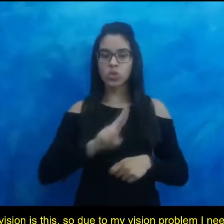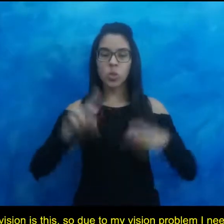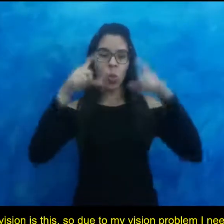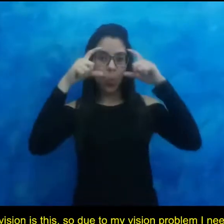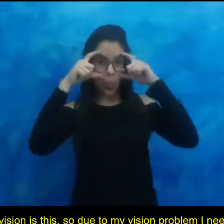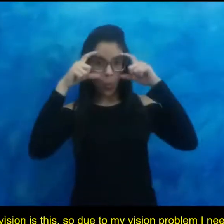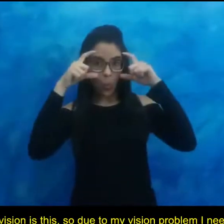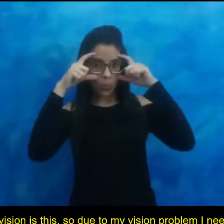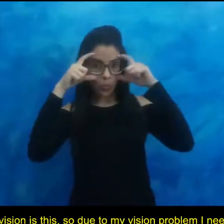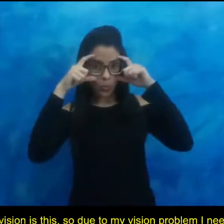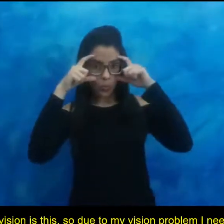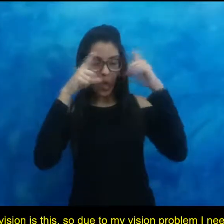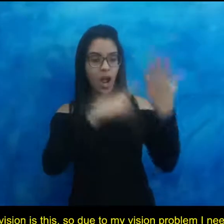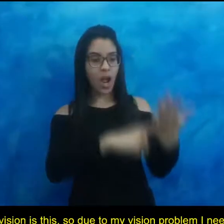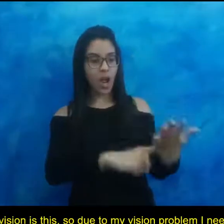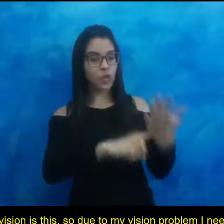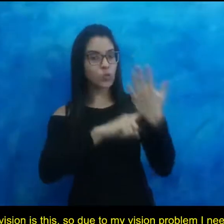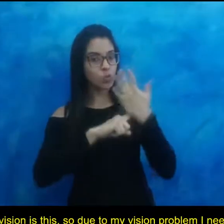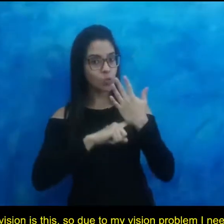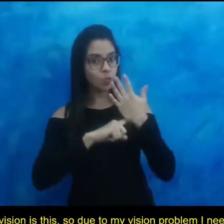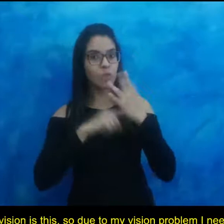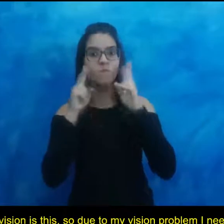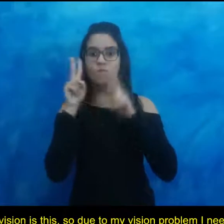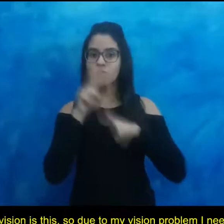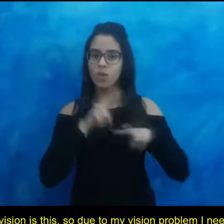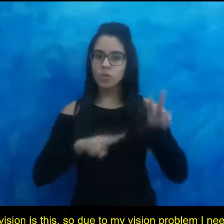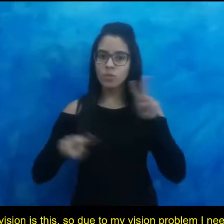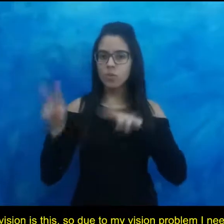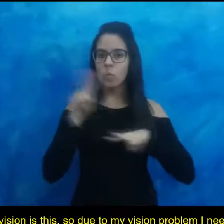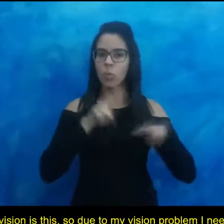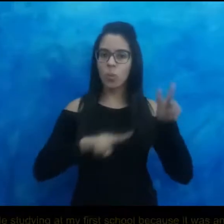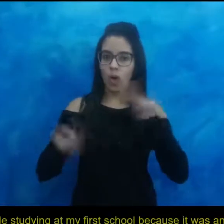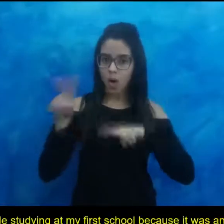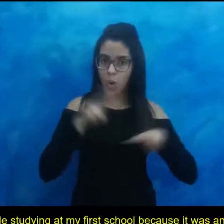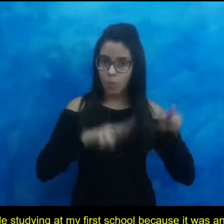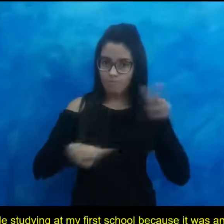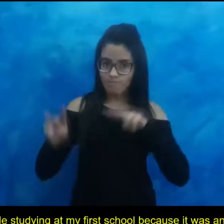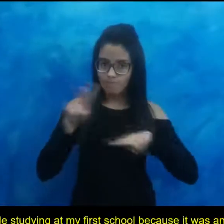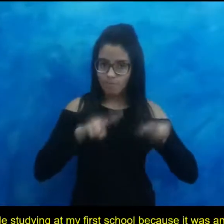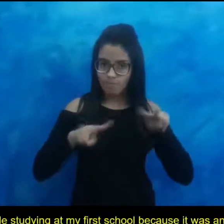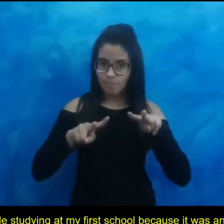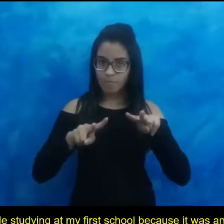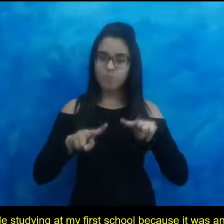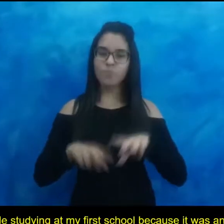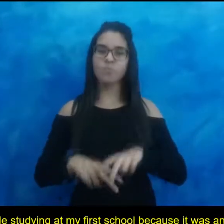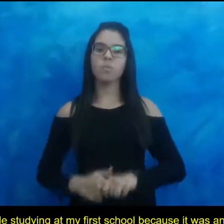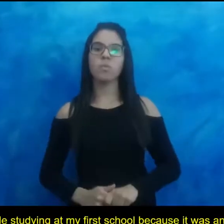I had trouble studying at my first school because it was an inclusive